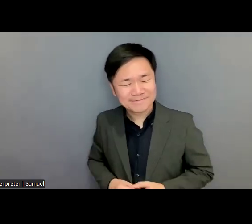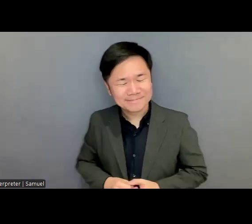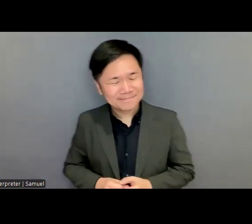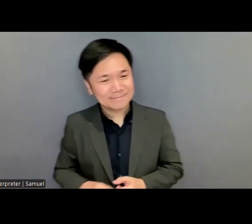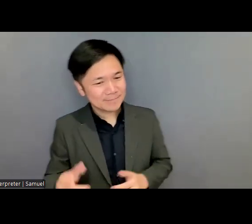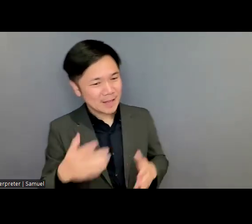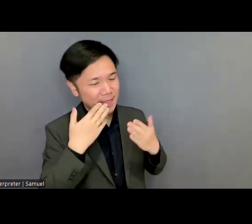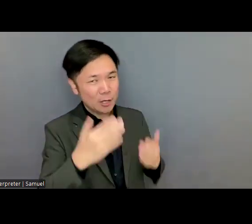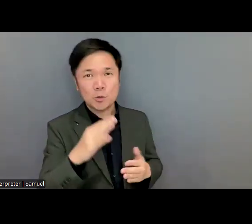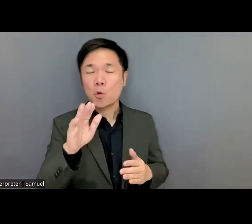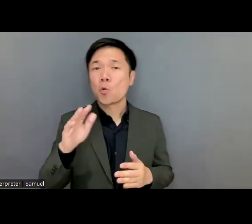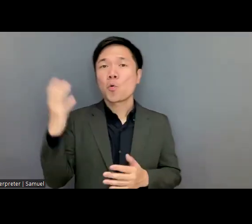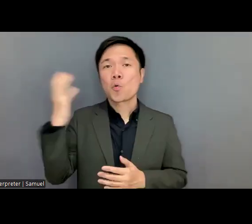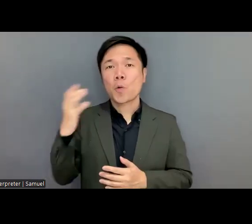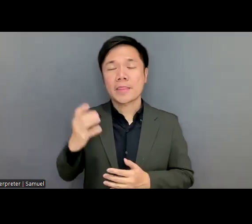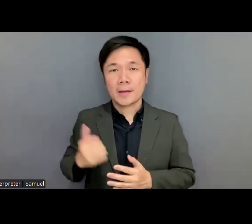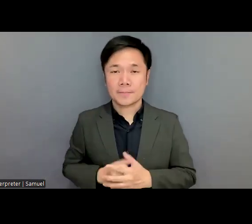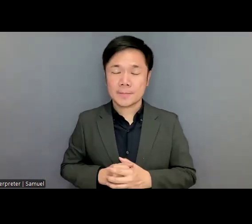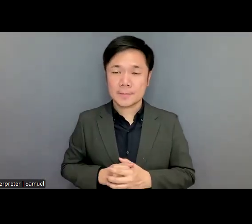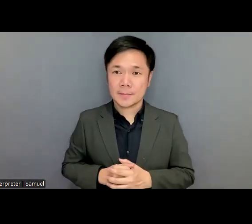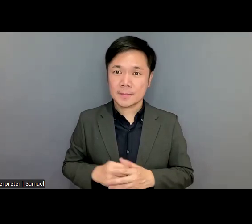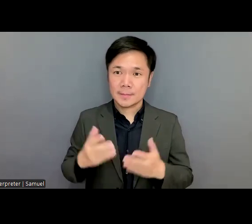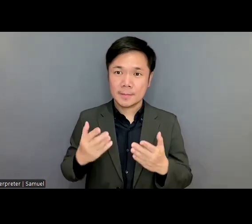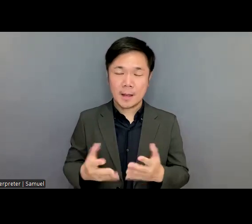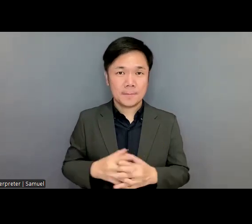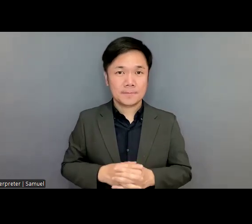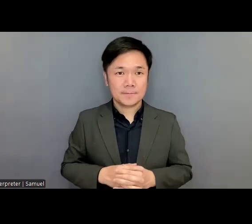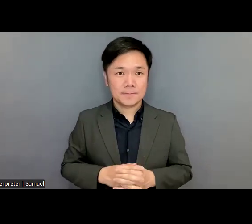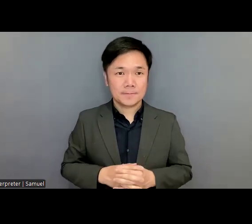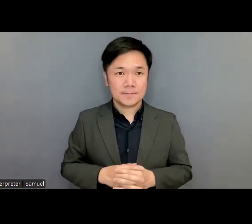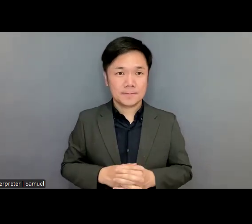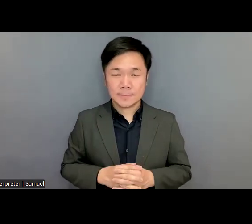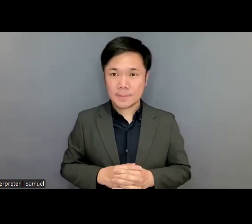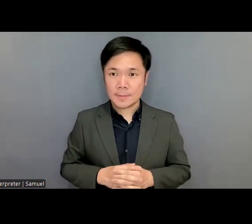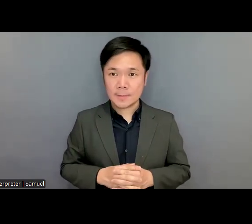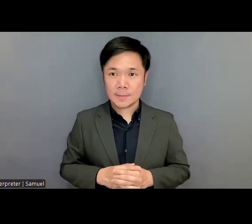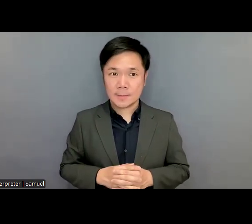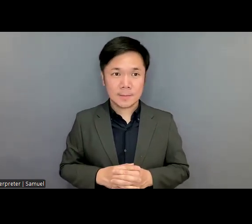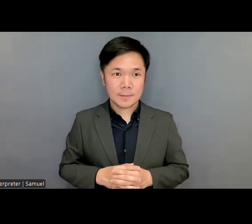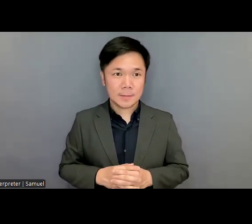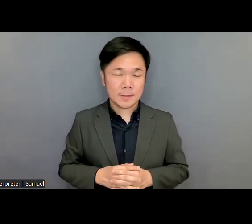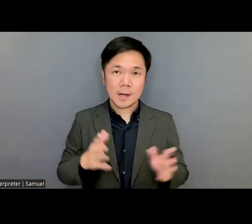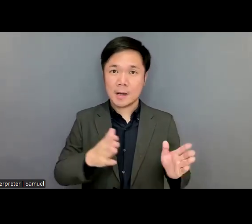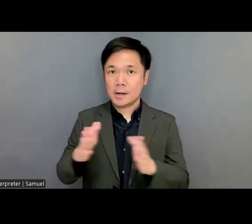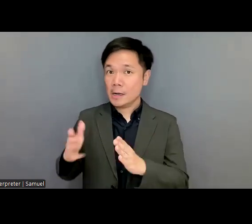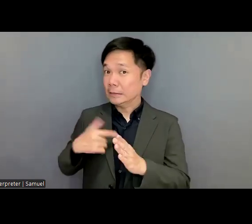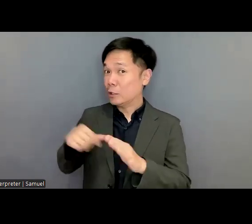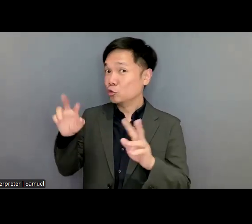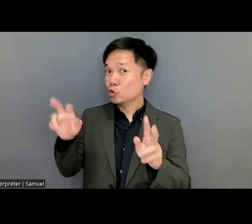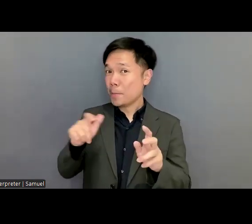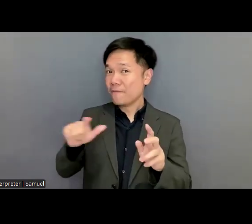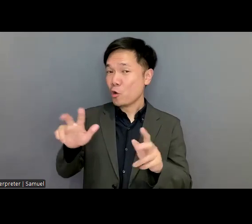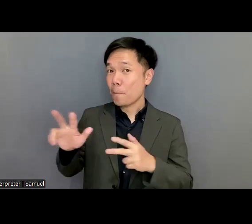much, Greta. And I think we can maybe go with the session about